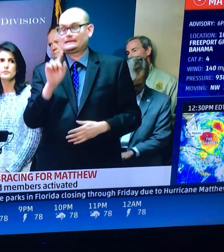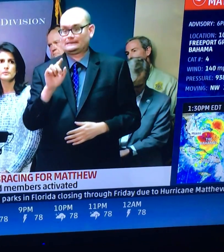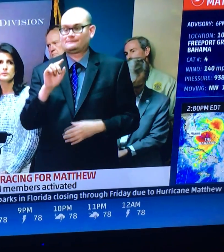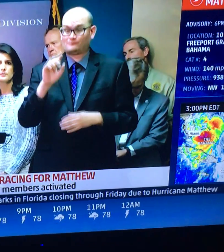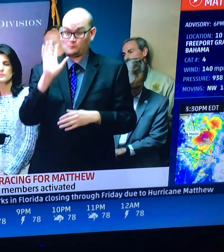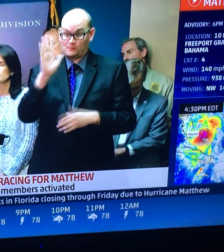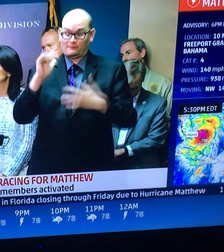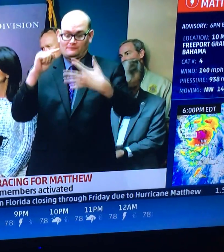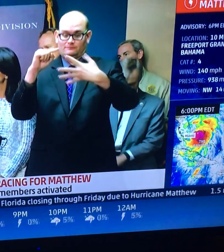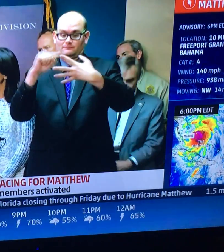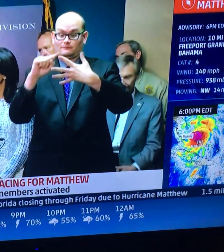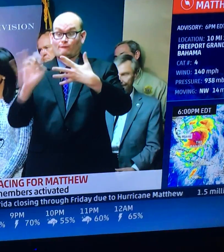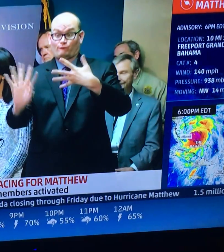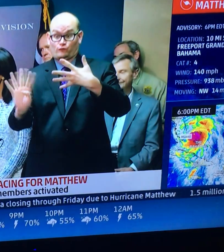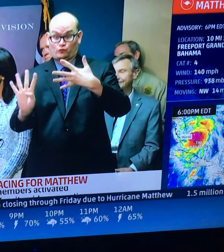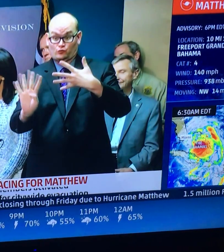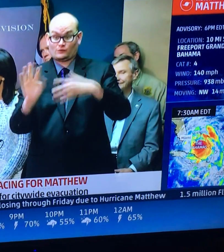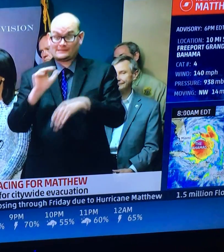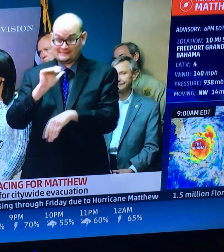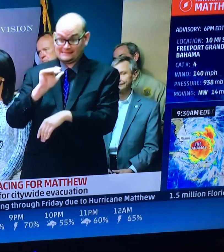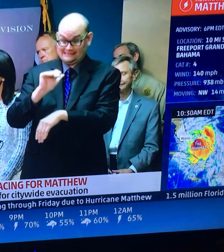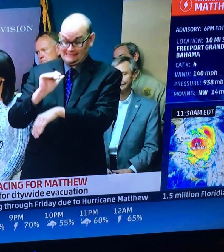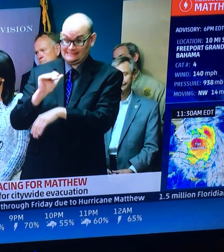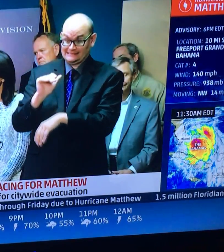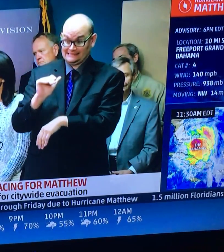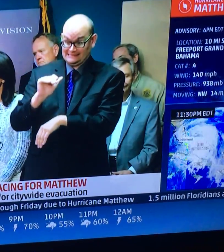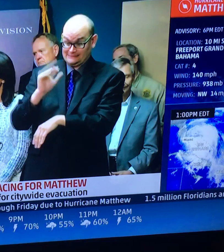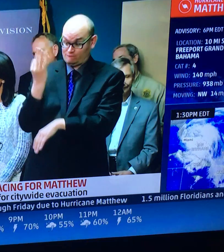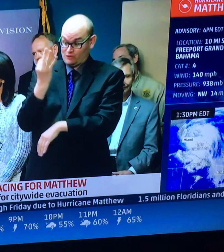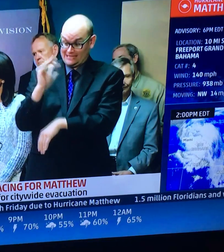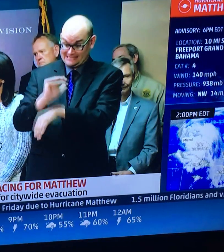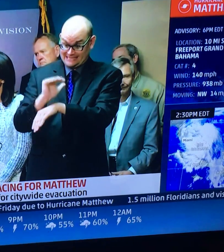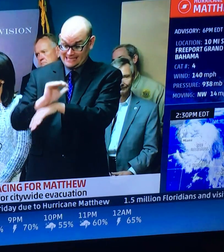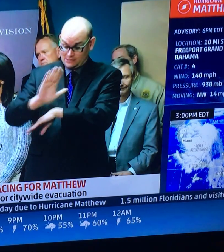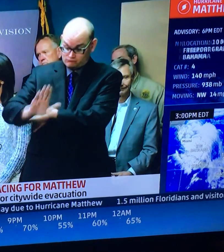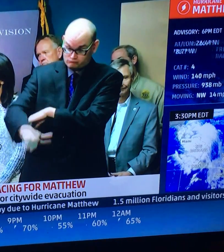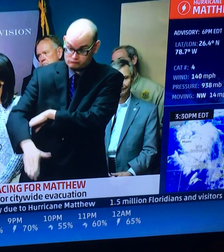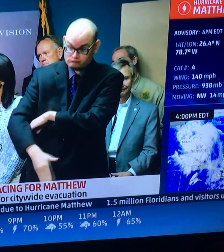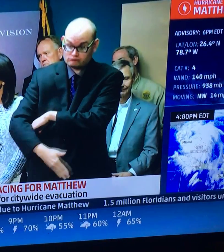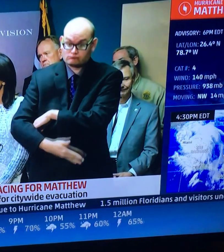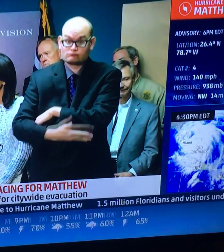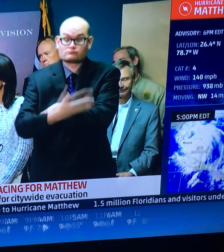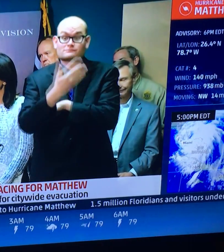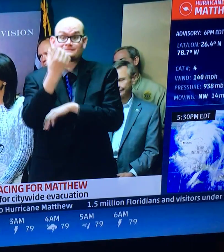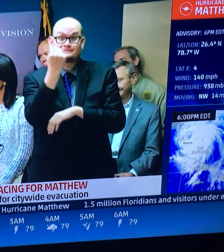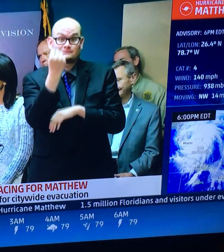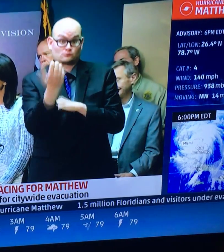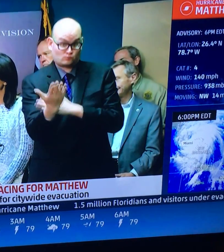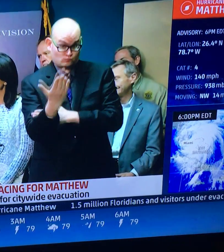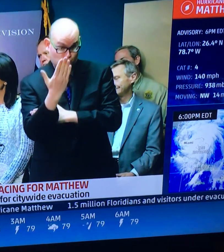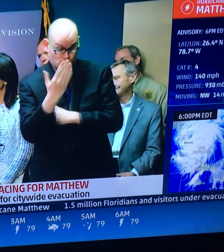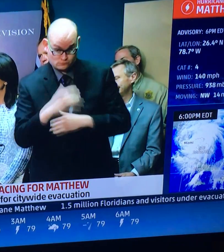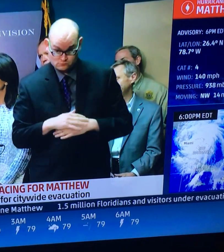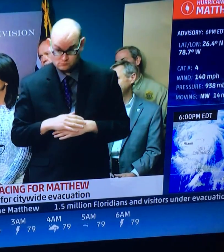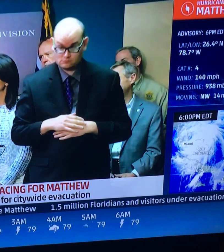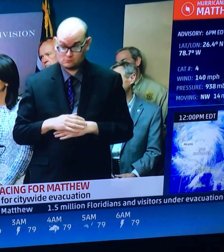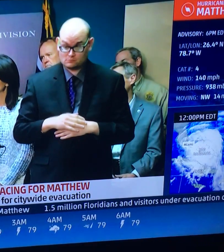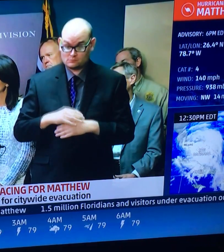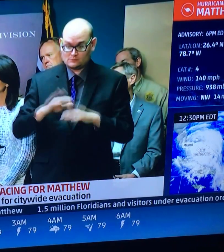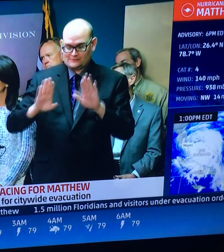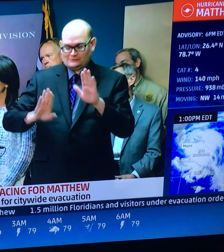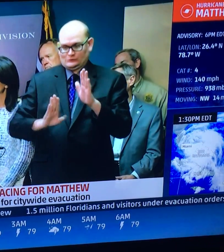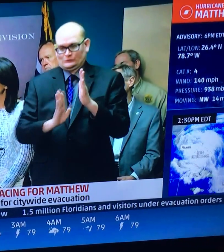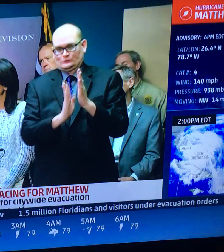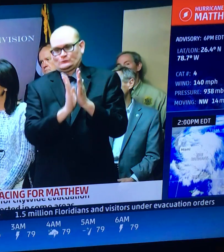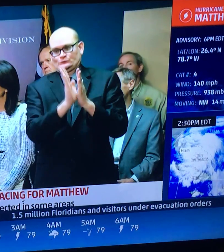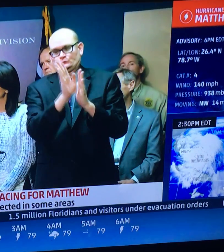latest forecast track from the National Hurricane Center, you see that they've actually shifted the track slightly closer to the coast, which is cause for